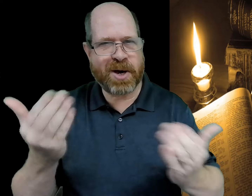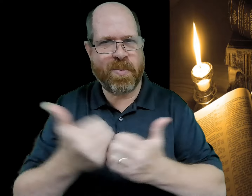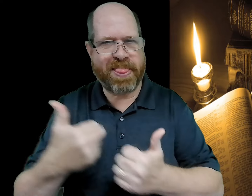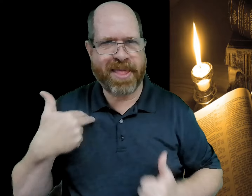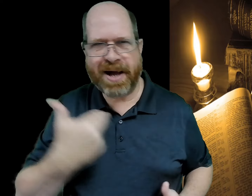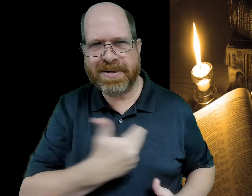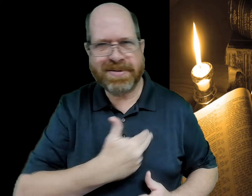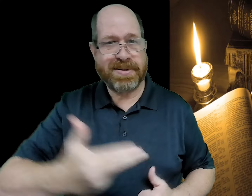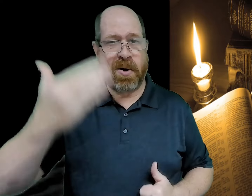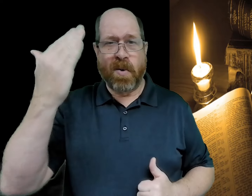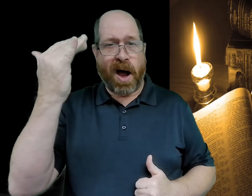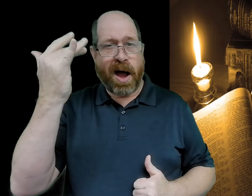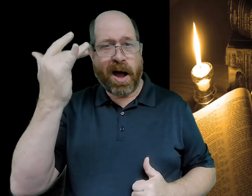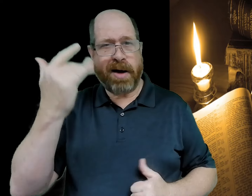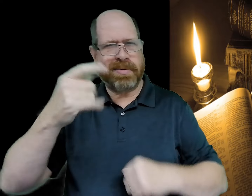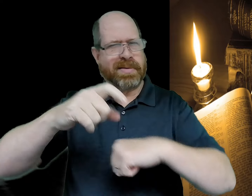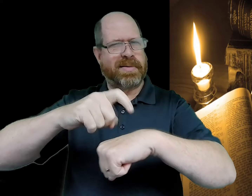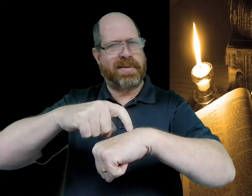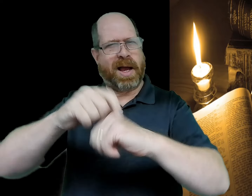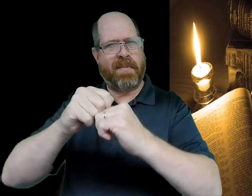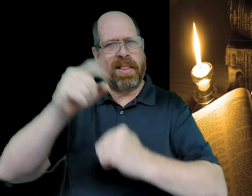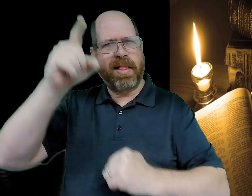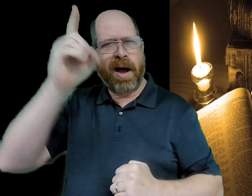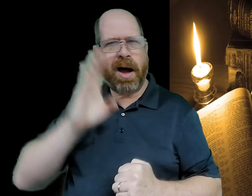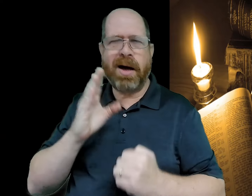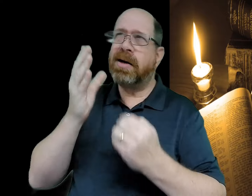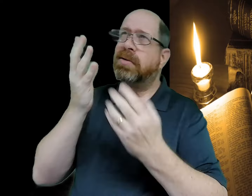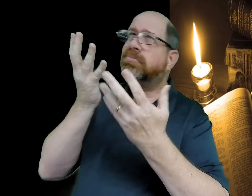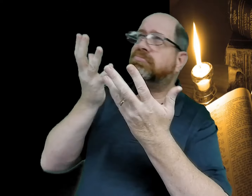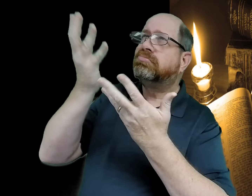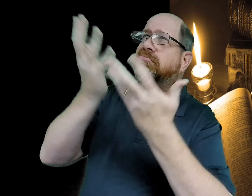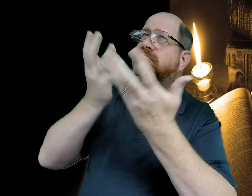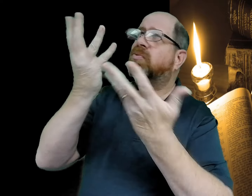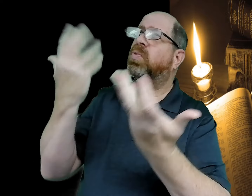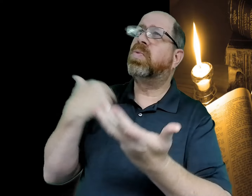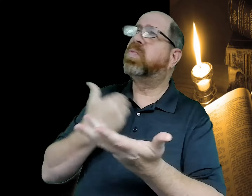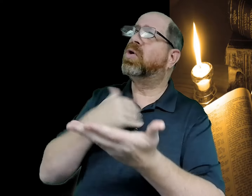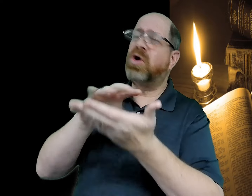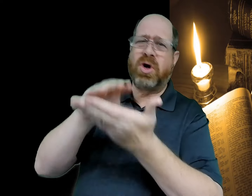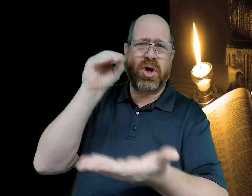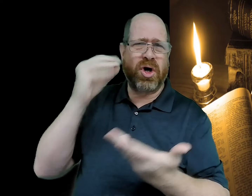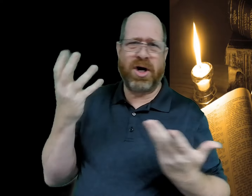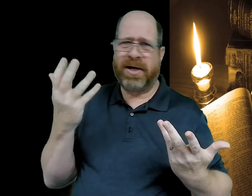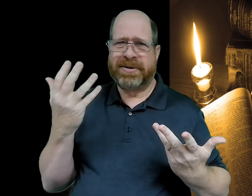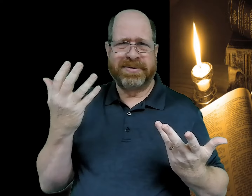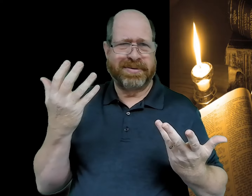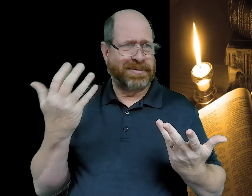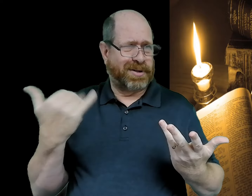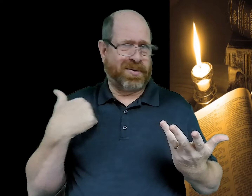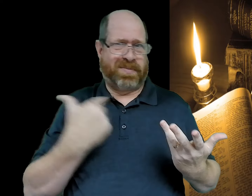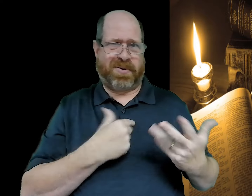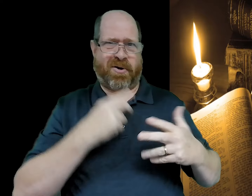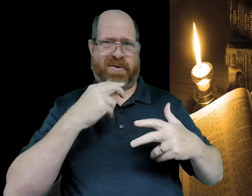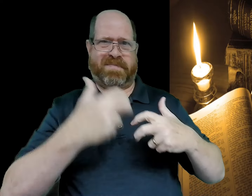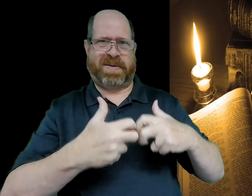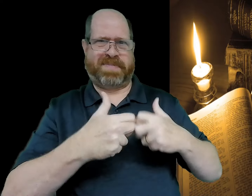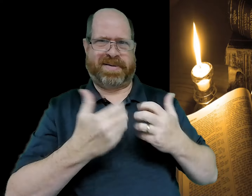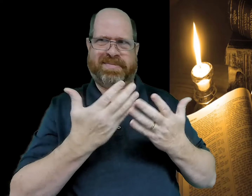that you're here with us. Why? To have time with God, to talk to Him and to learn. We have